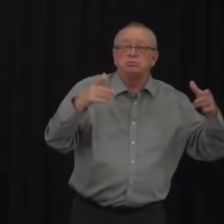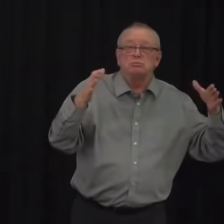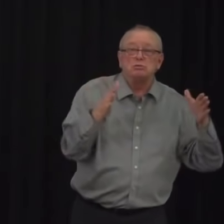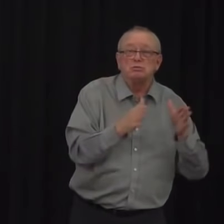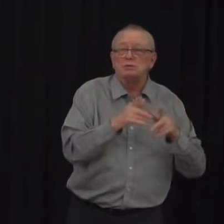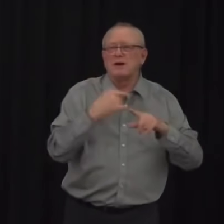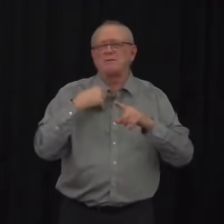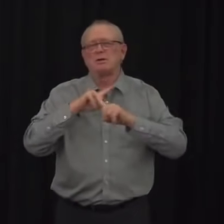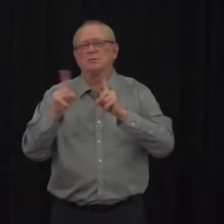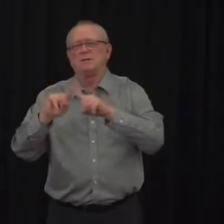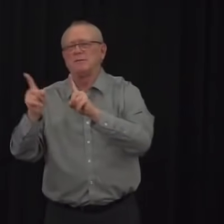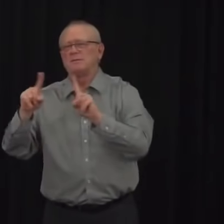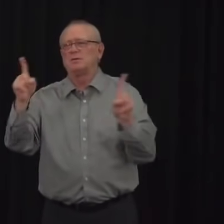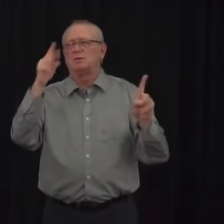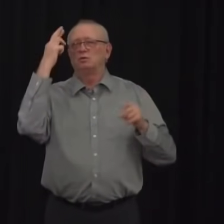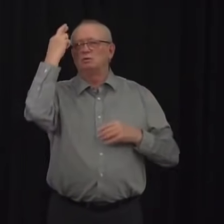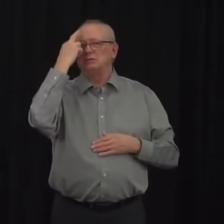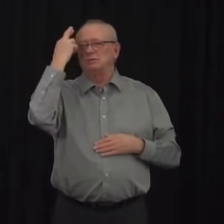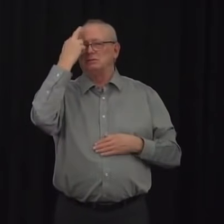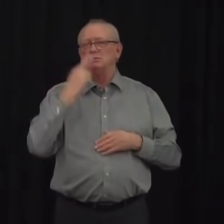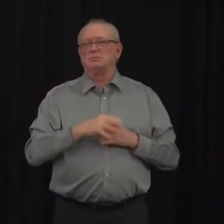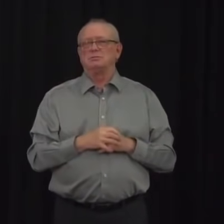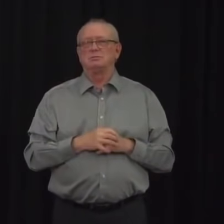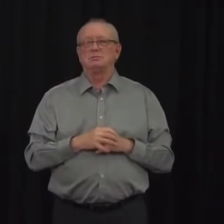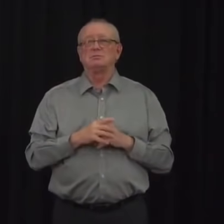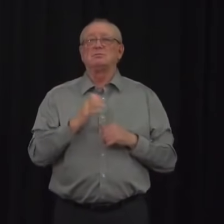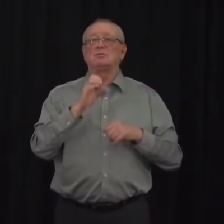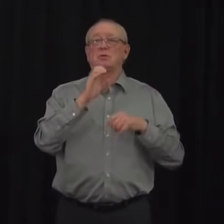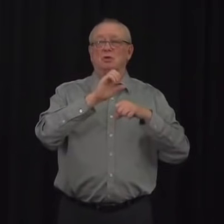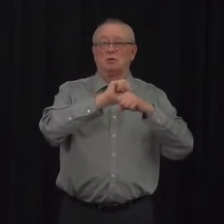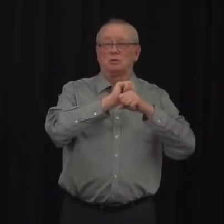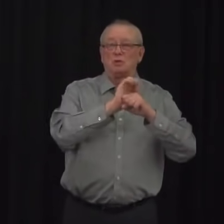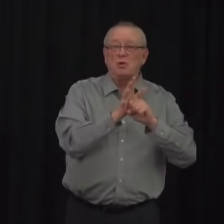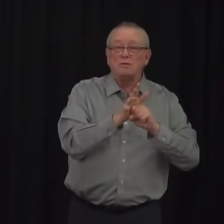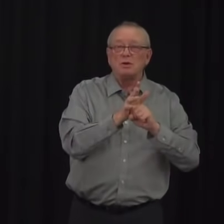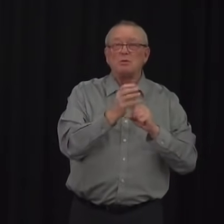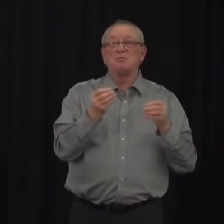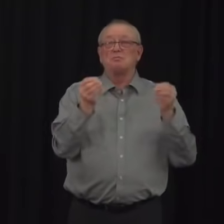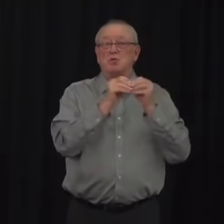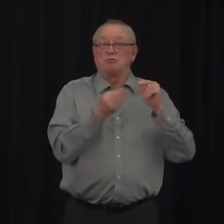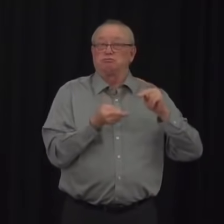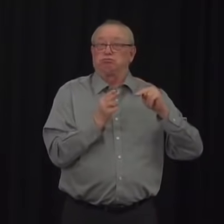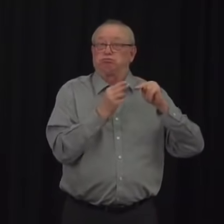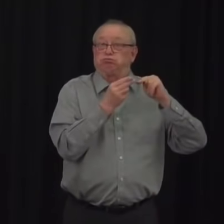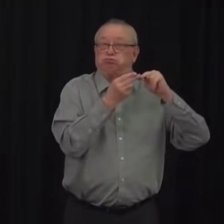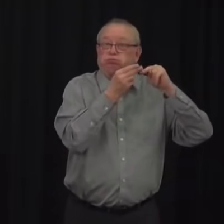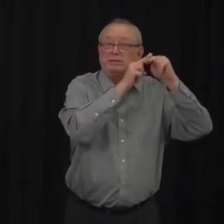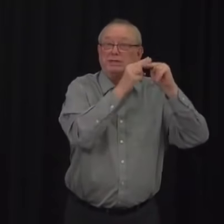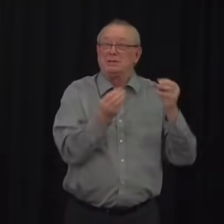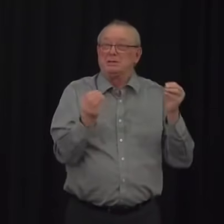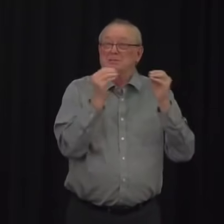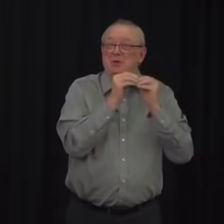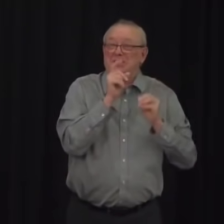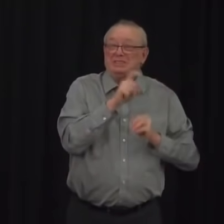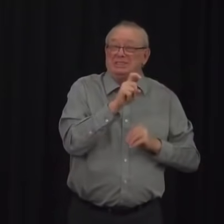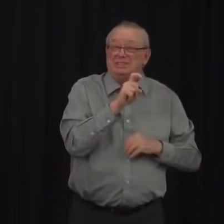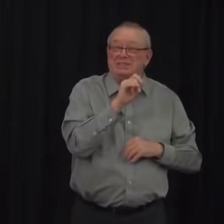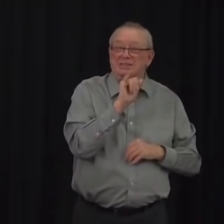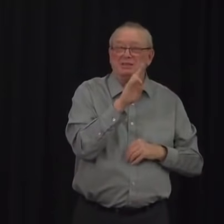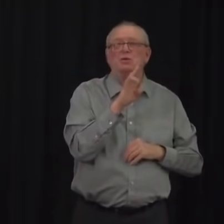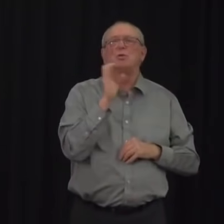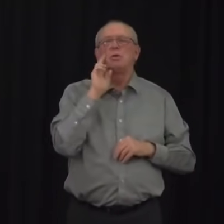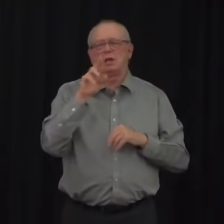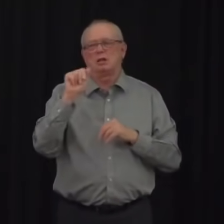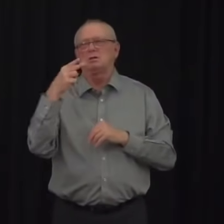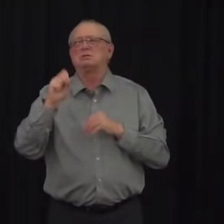I want to assure Albertans that as more COVID-19 patients require intensive care, AHS is able to add additional intensive